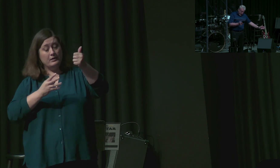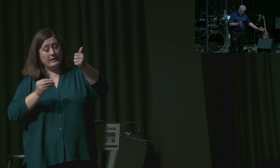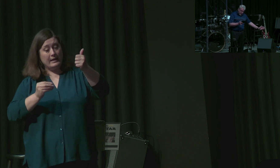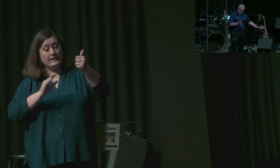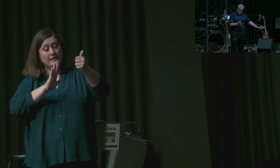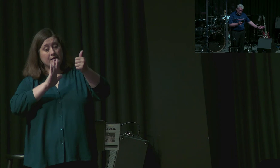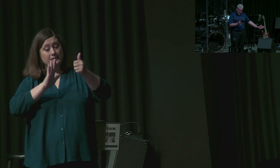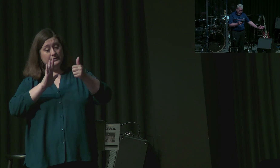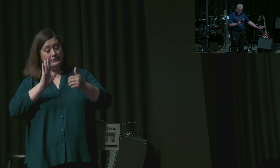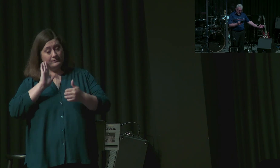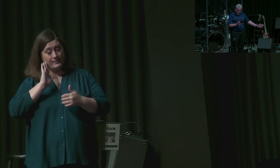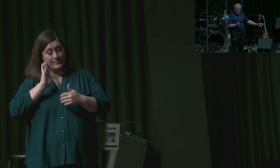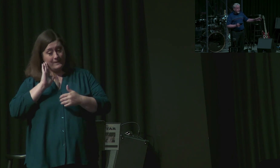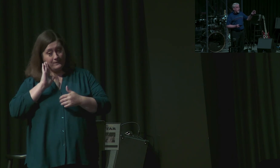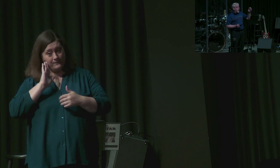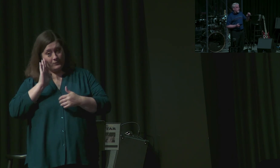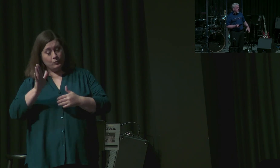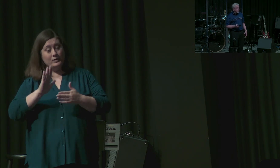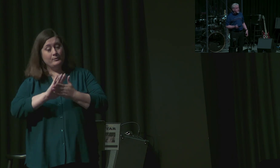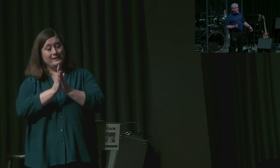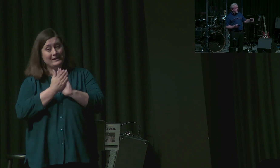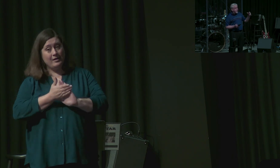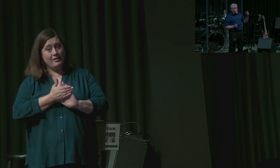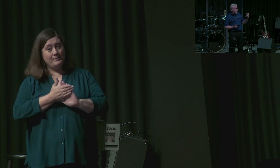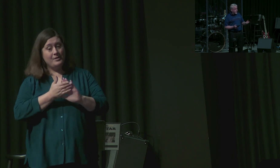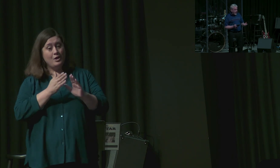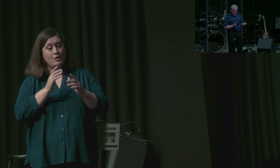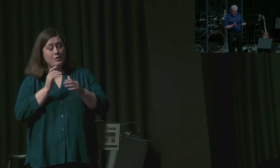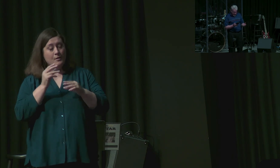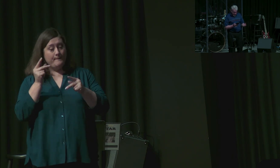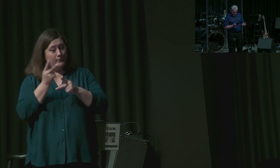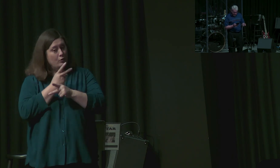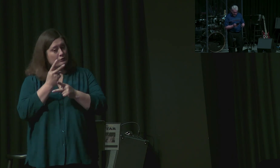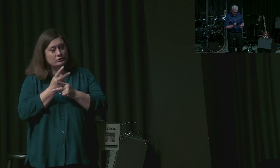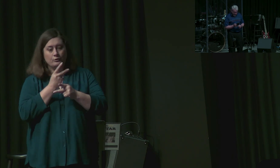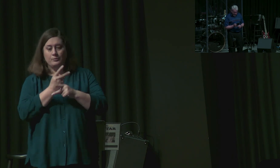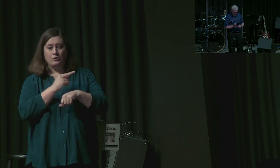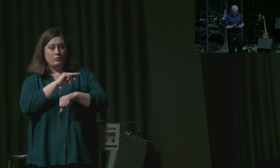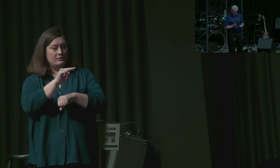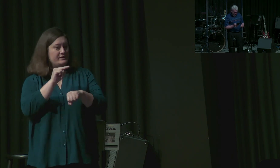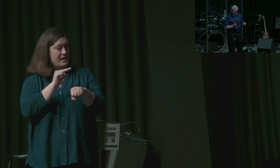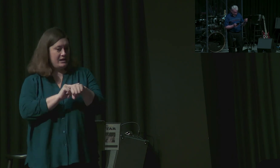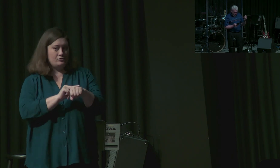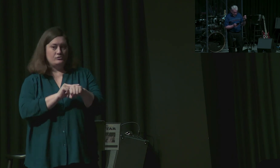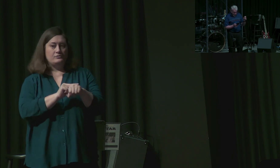a multitude of nations." So he blessed them that day, saying,